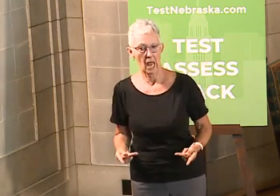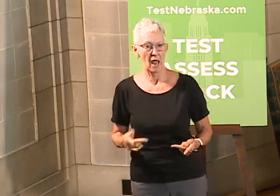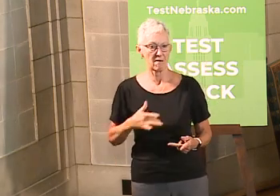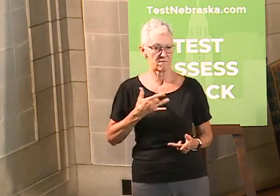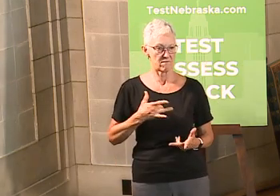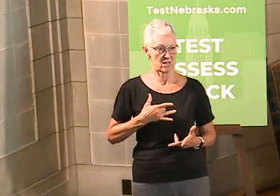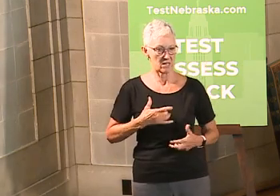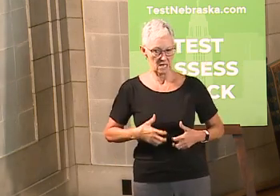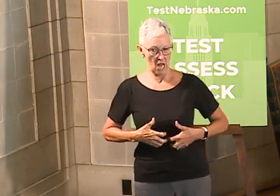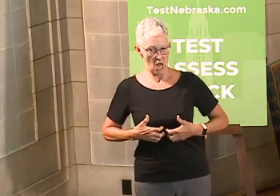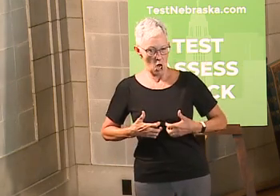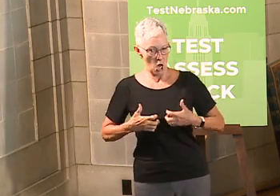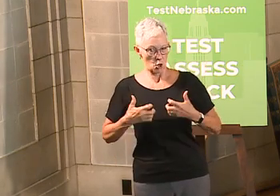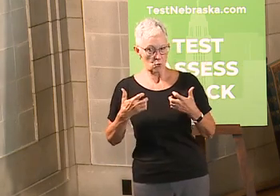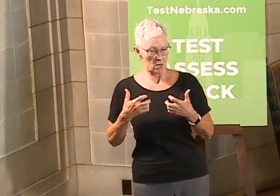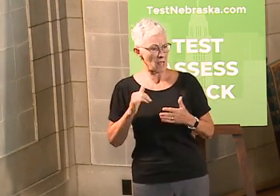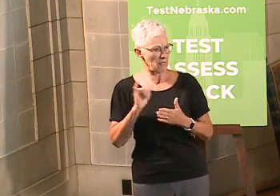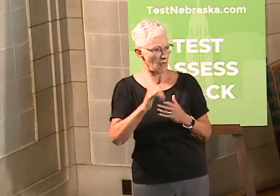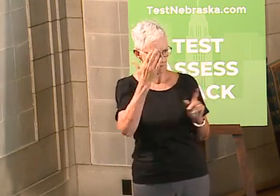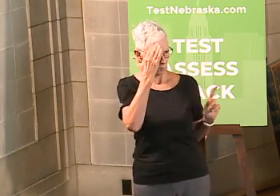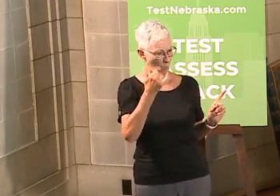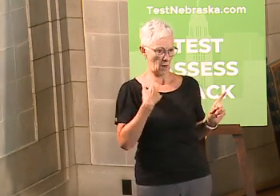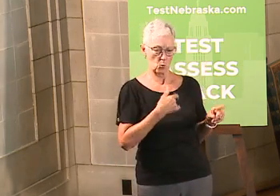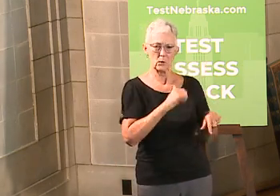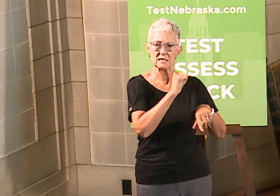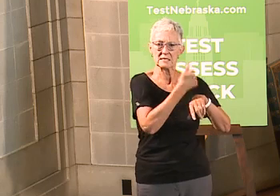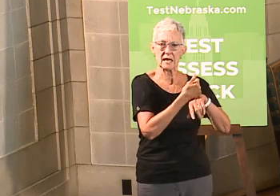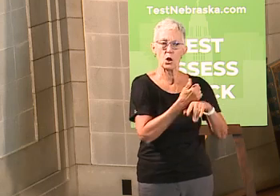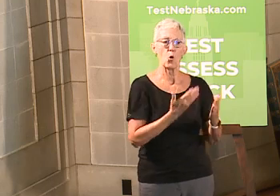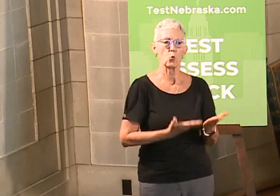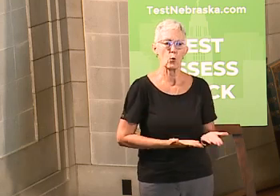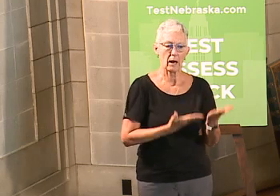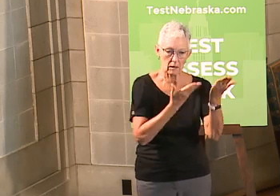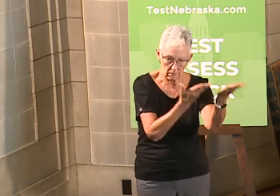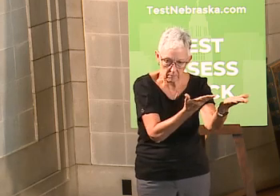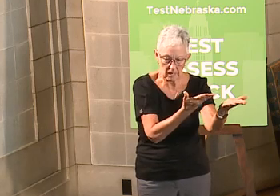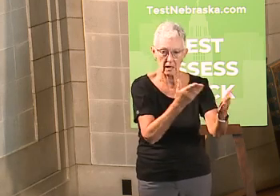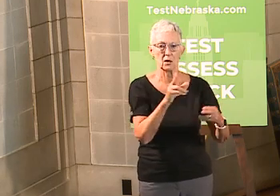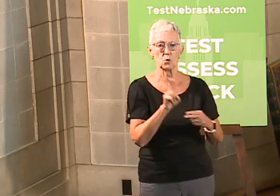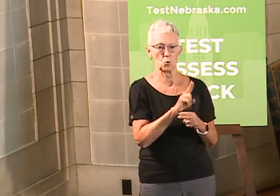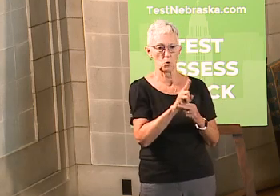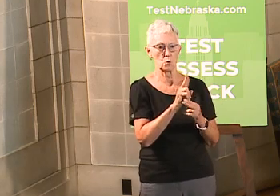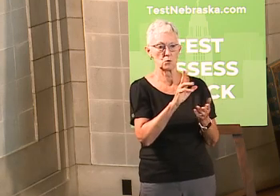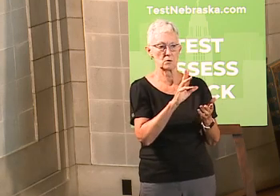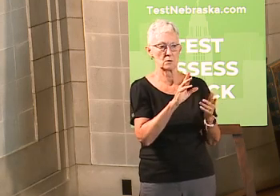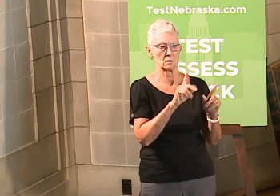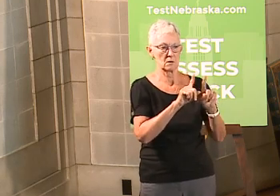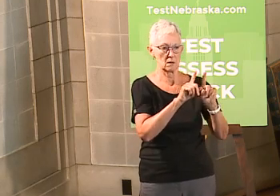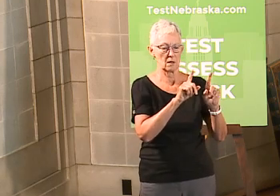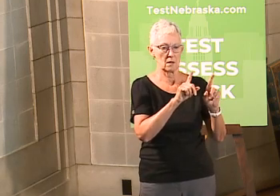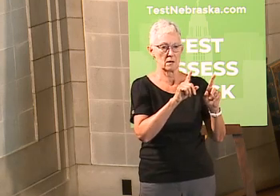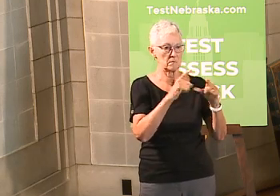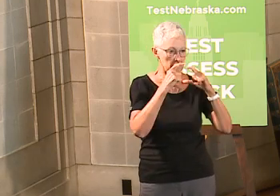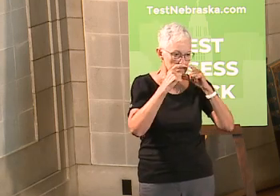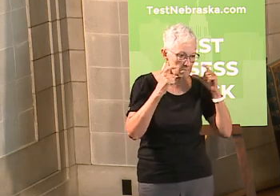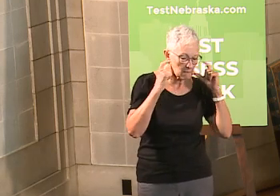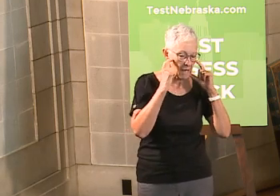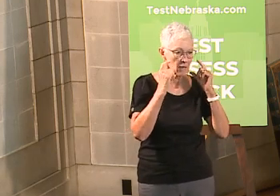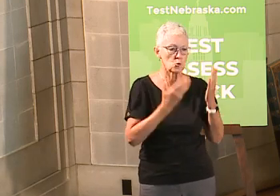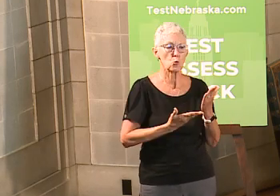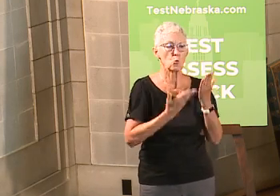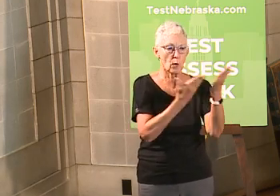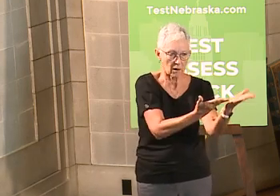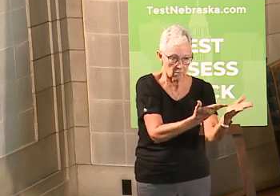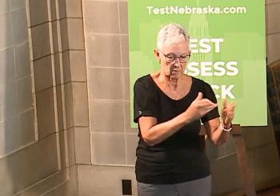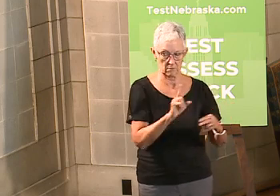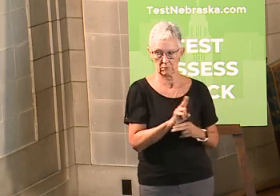have, like the 6-foot distance, like washing your hands, like avoiding crowded bars and restaurants. All those things are tools to be able to help us control the